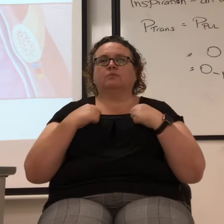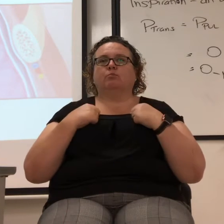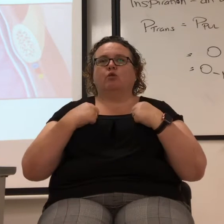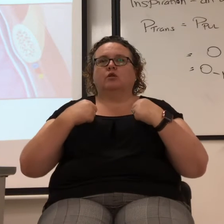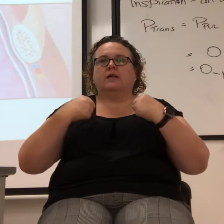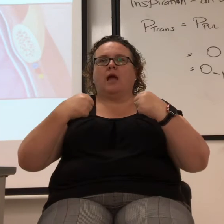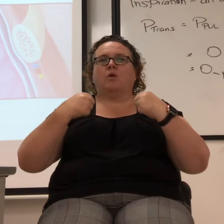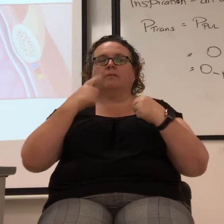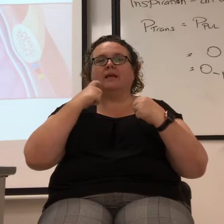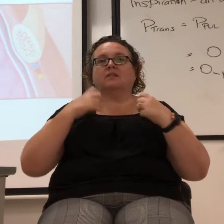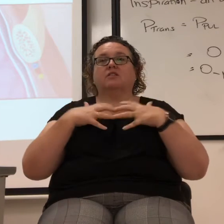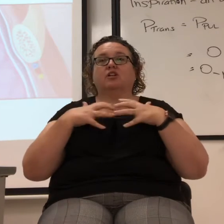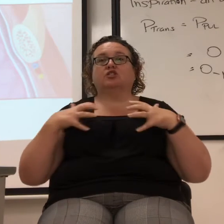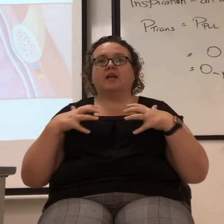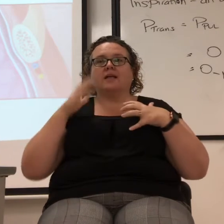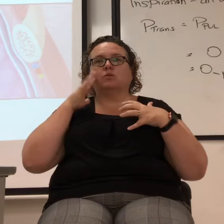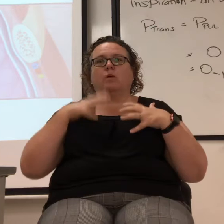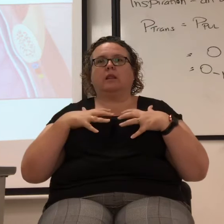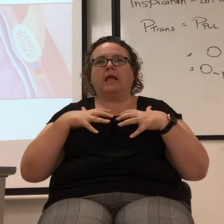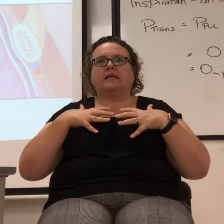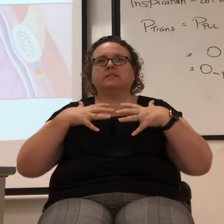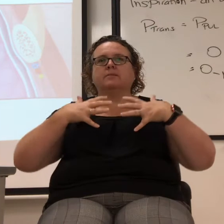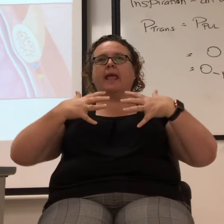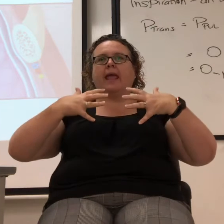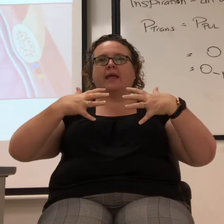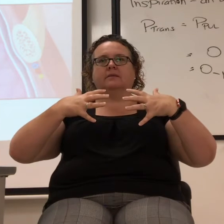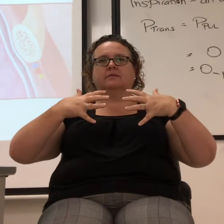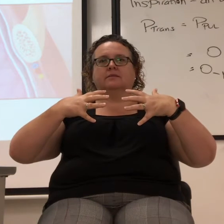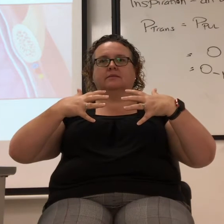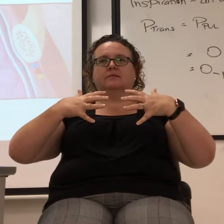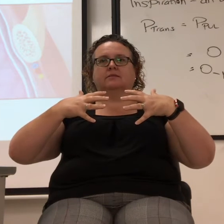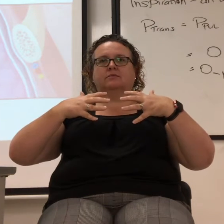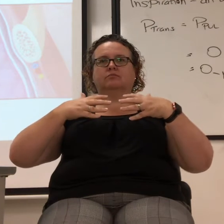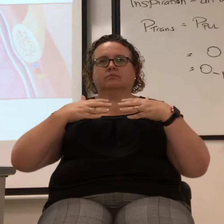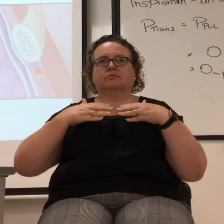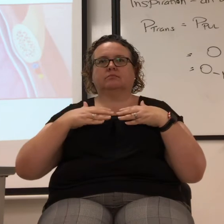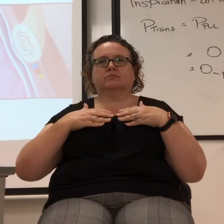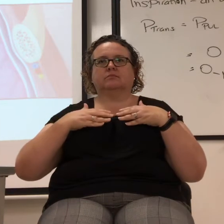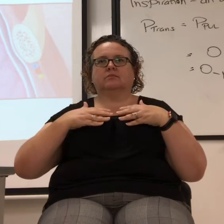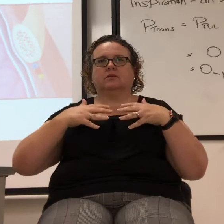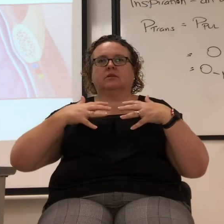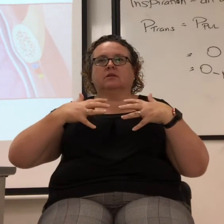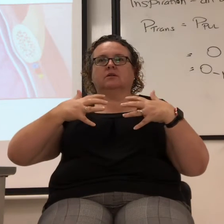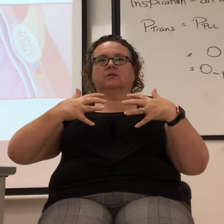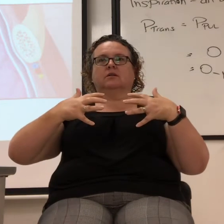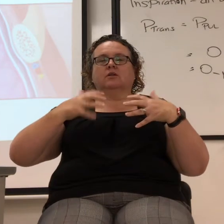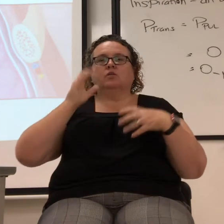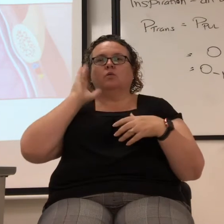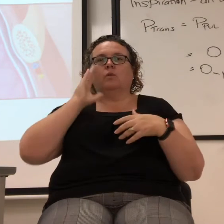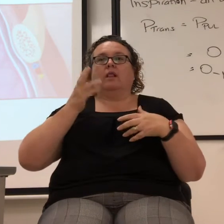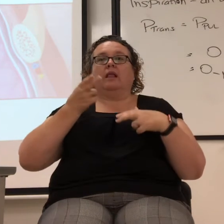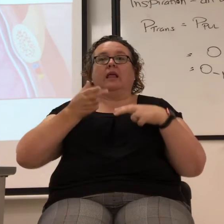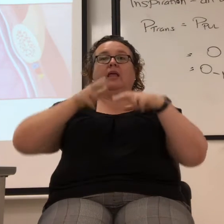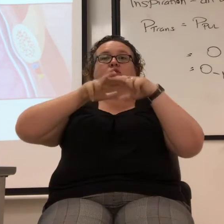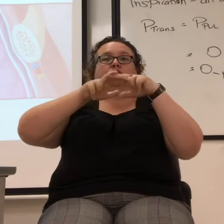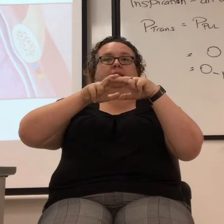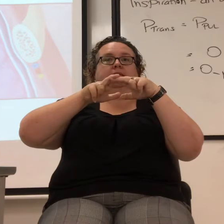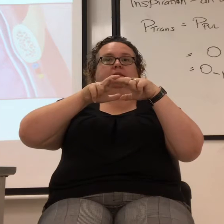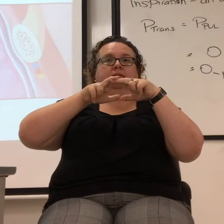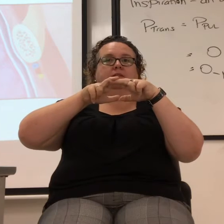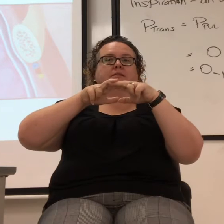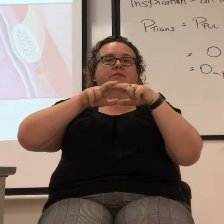the chest wall will expand. you're going to increase